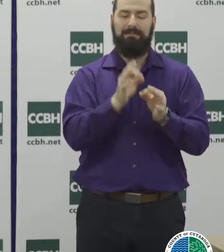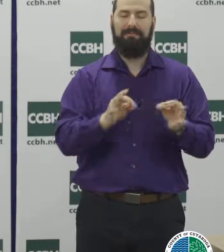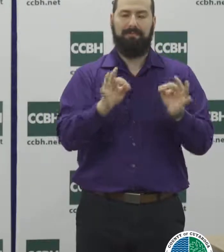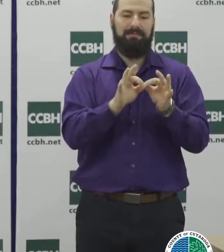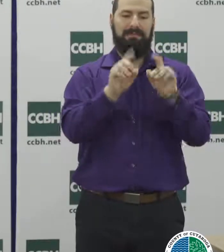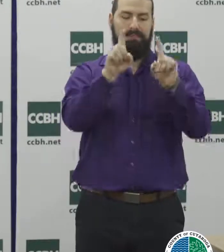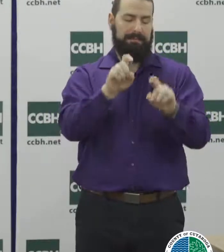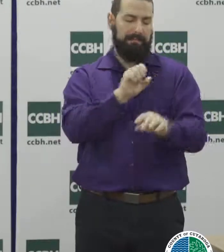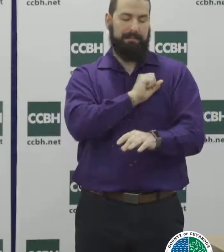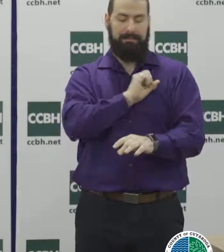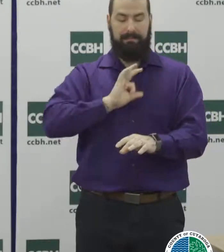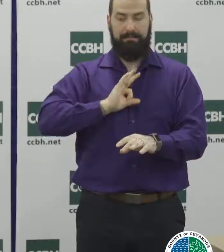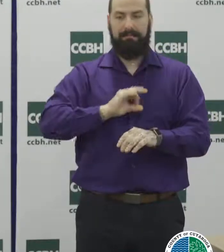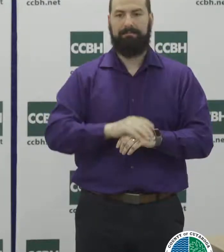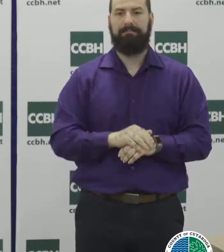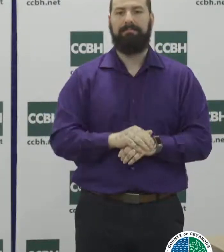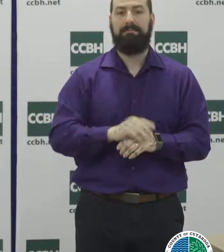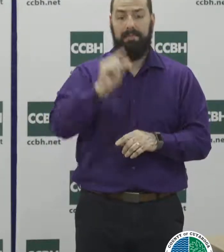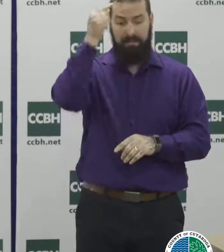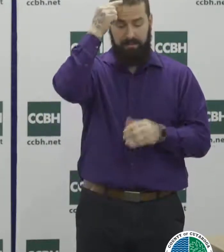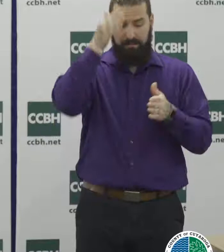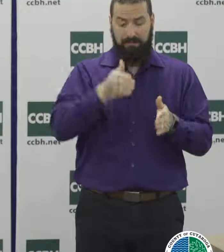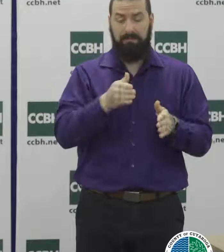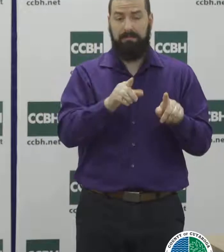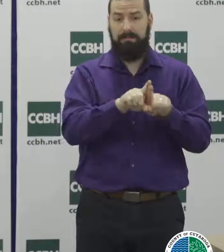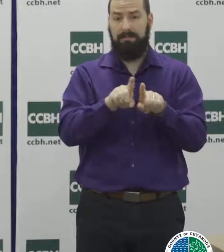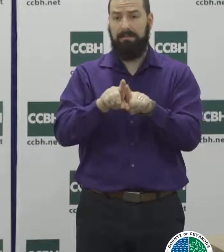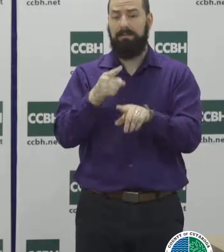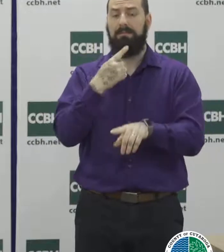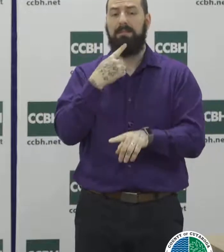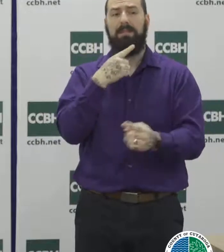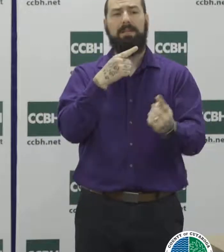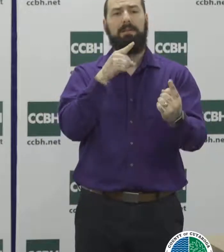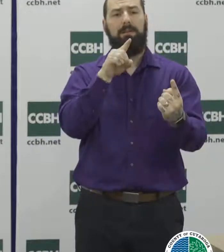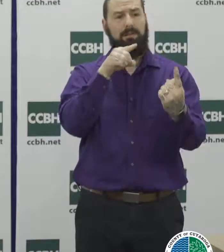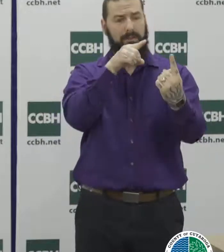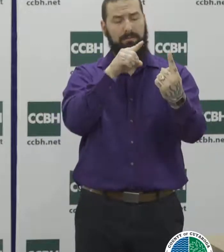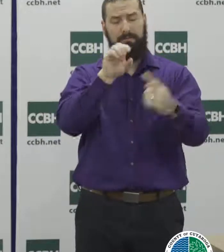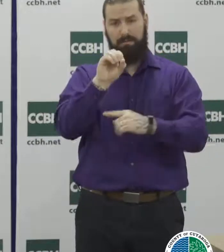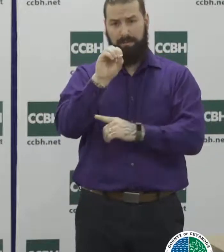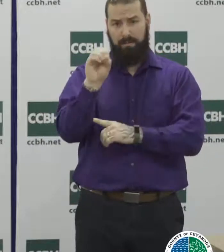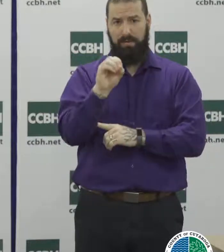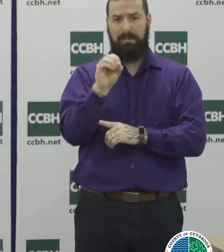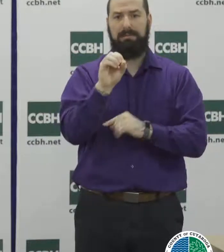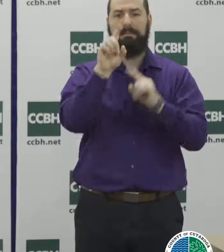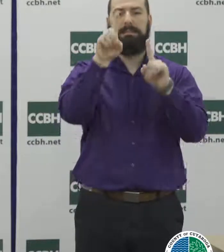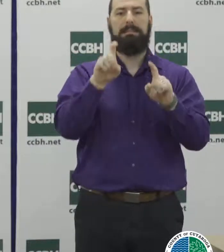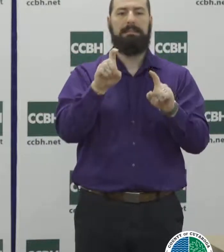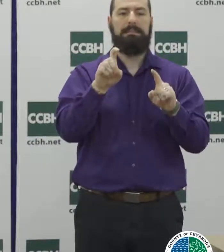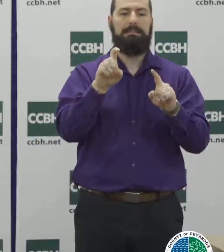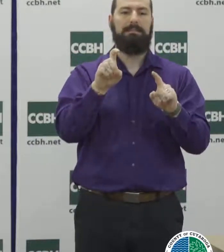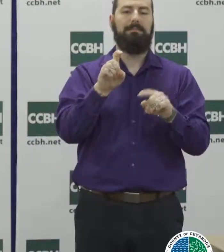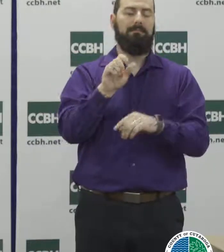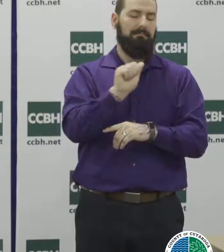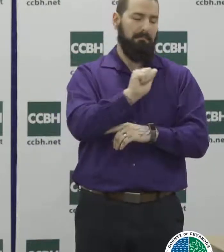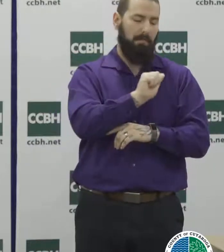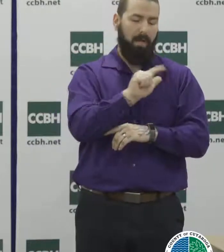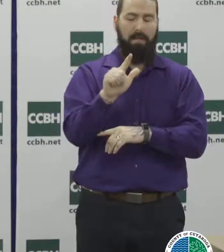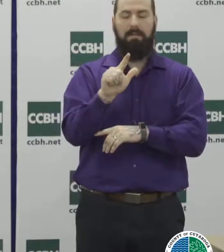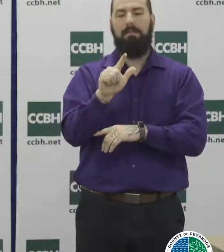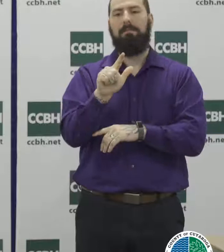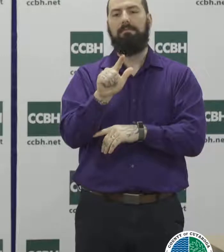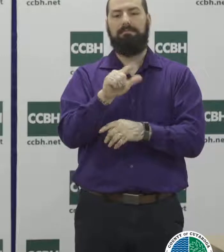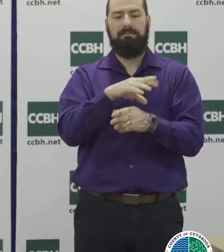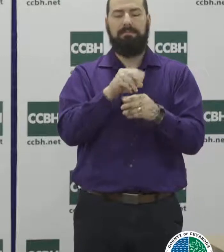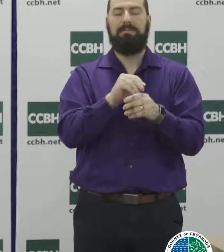efforts. The governor said that Ohio's goal is to conduct testing over time in all of the nursing homes.